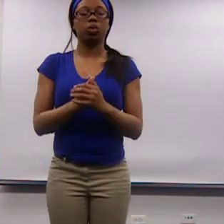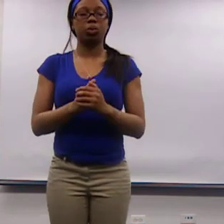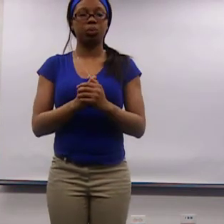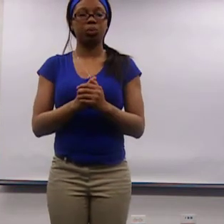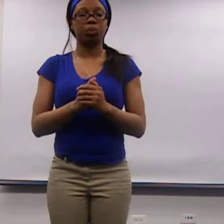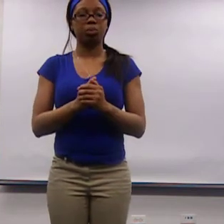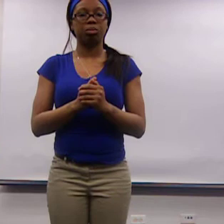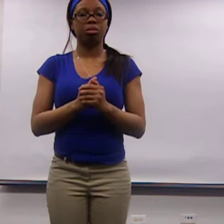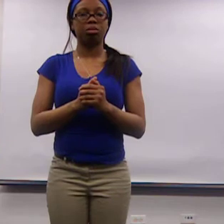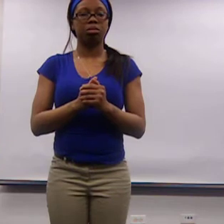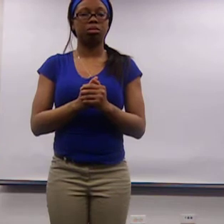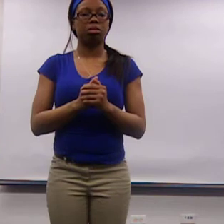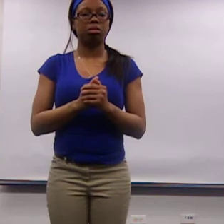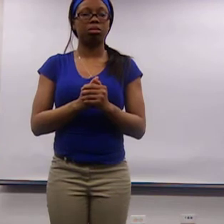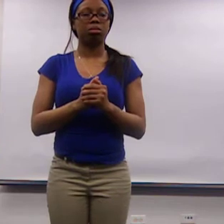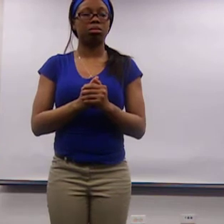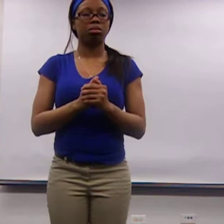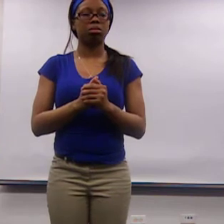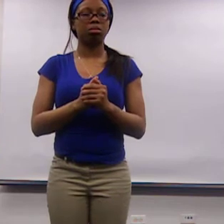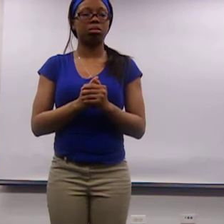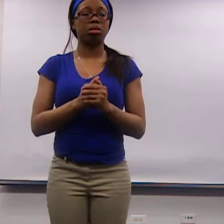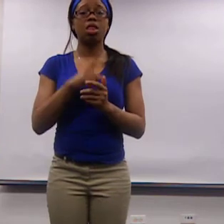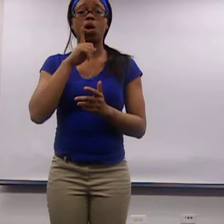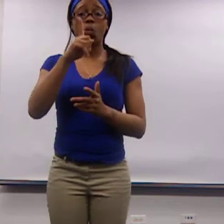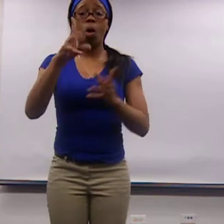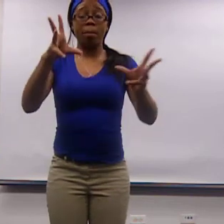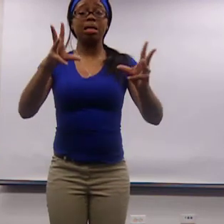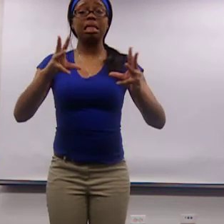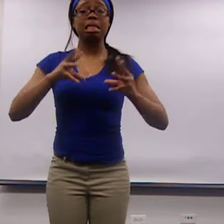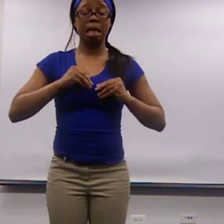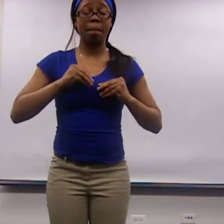also accept instant messages and emails.